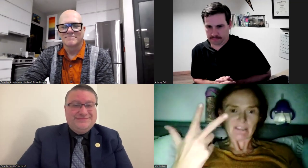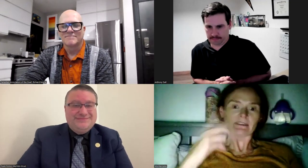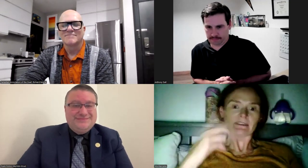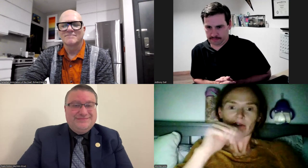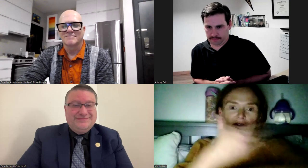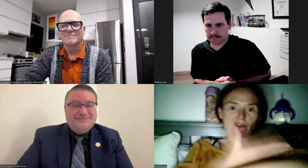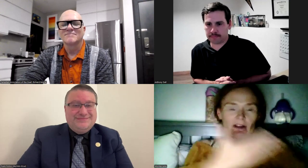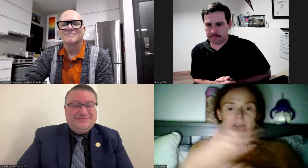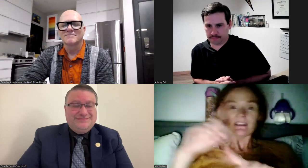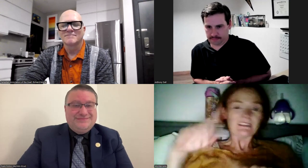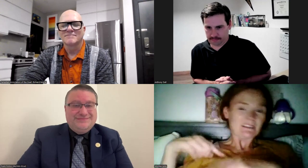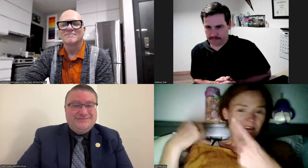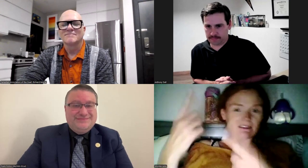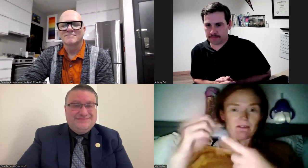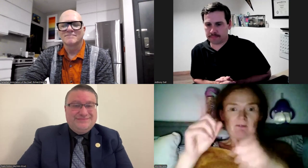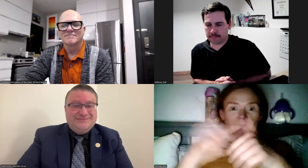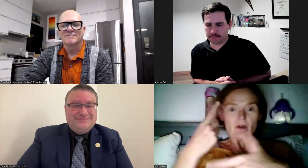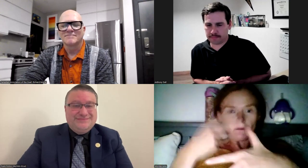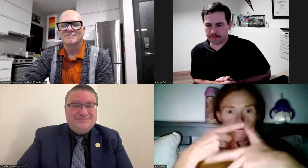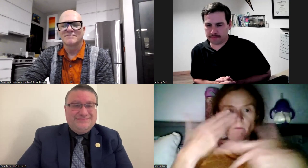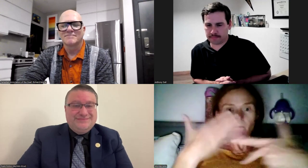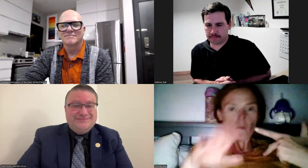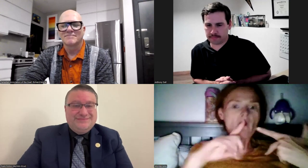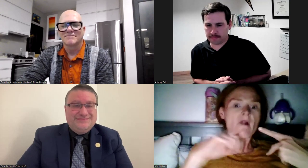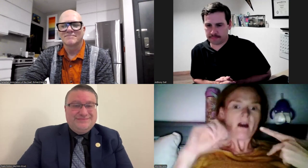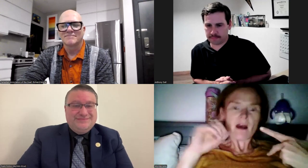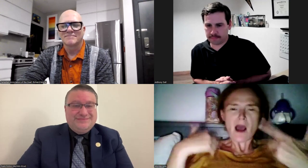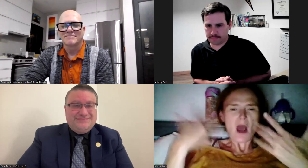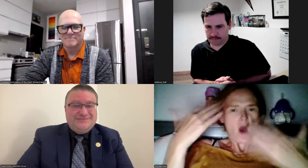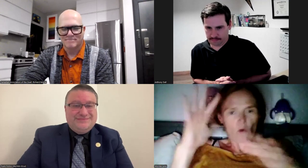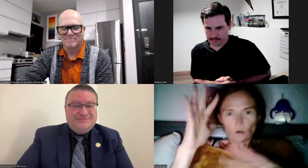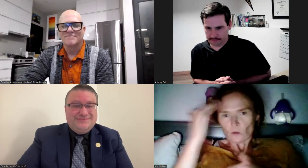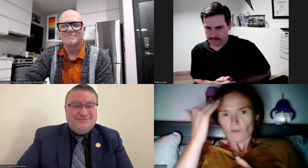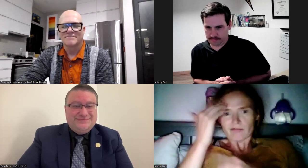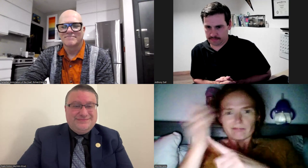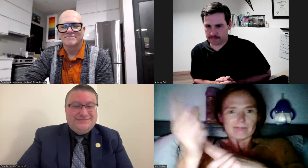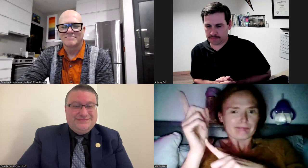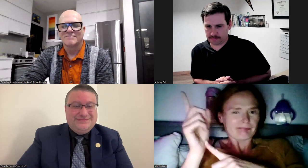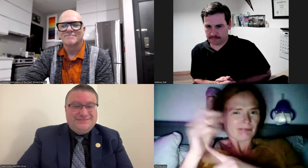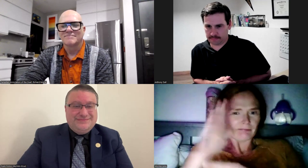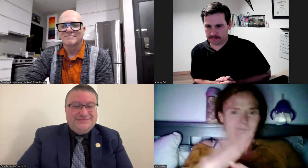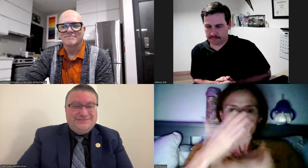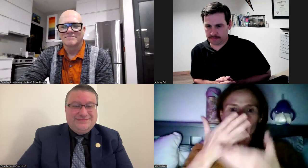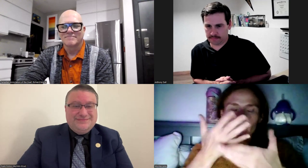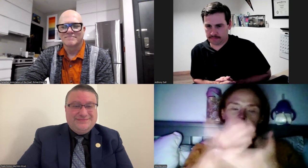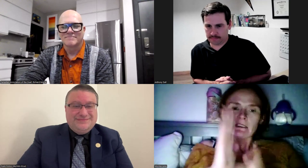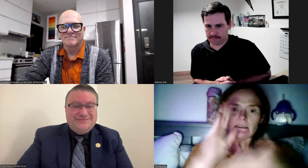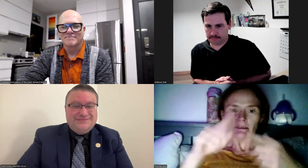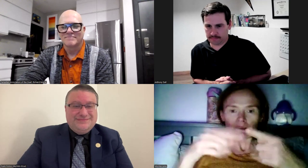I am a deaf parent. I have deaf children as well. When my first child was born deaf, we